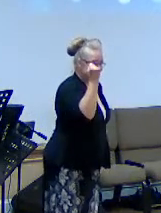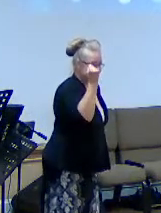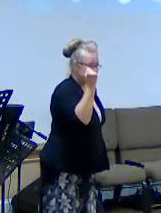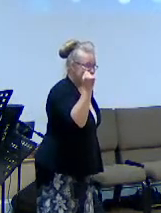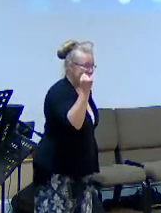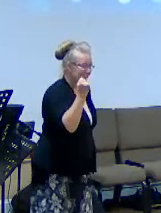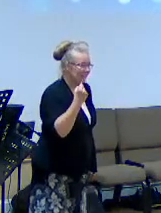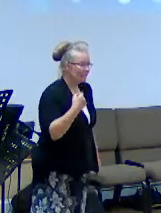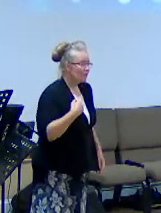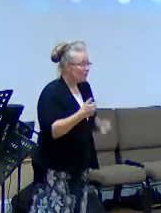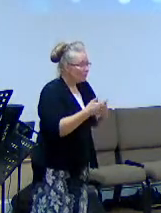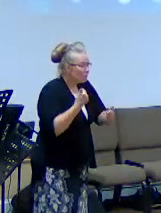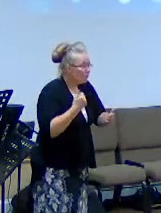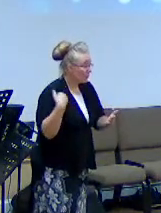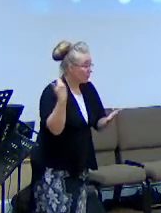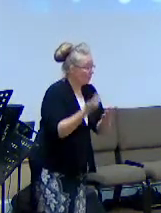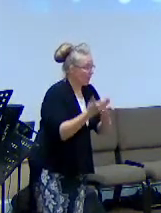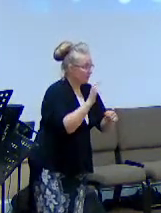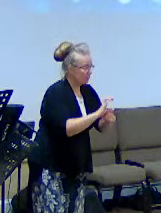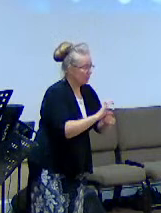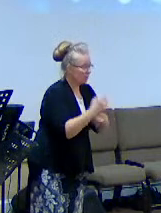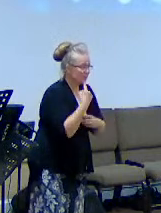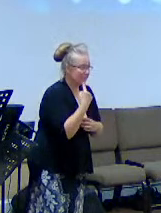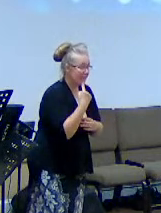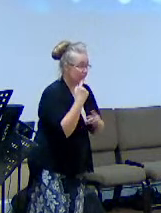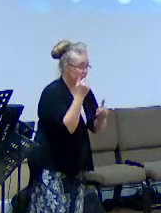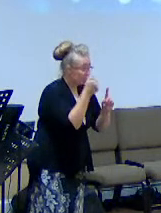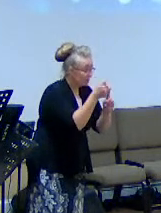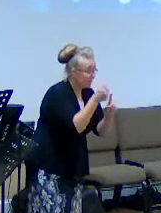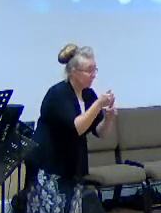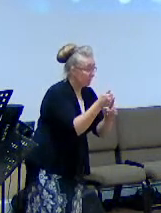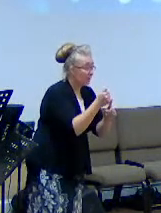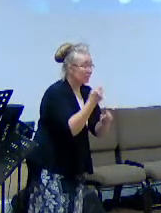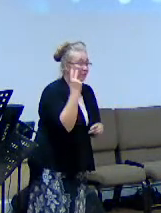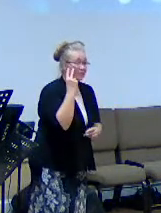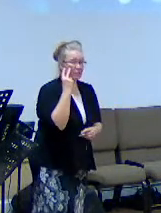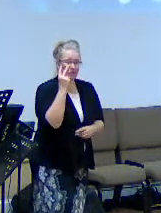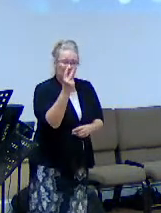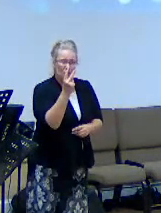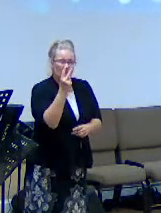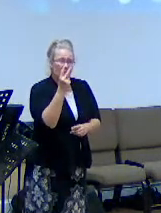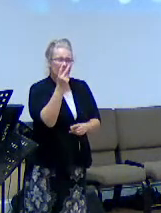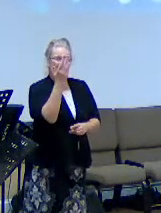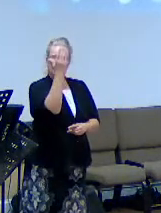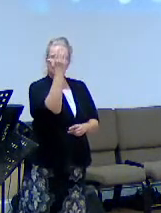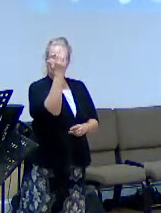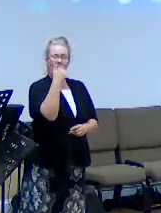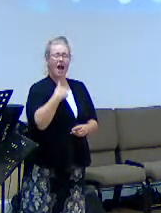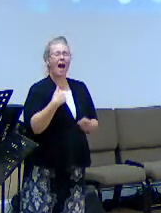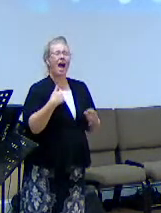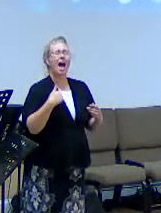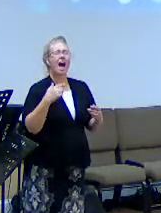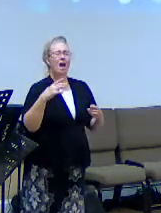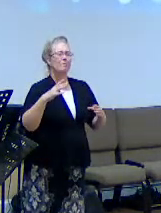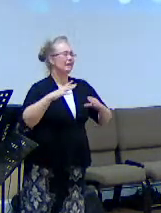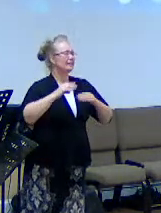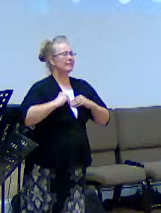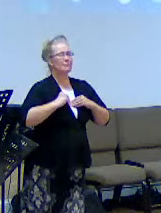to the church, you need to begin. Just say to yourself, look at the driver mirror, I'm going to get it tonight. I want the Holy